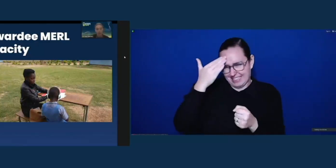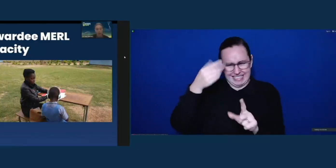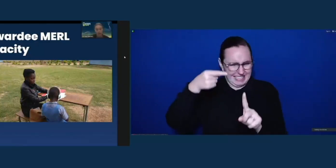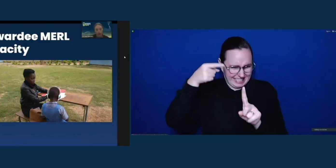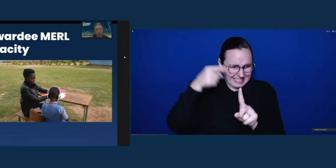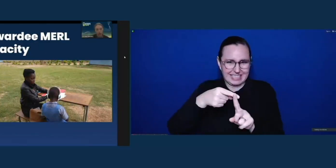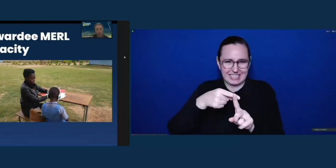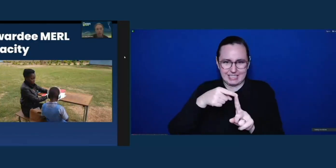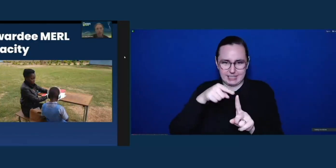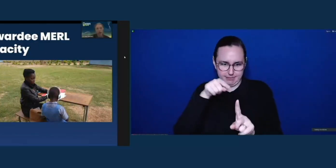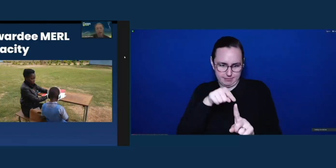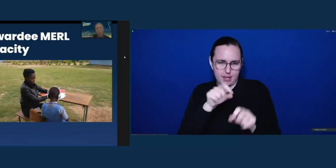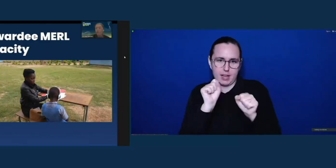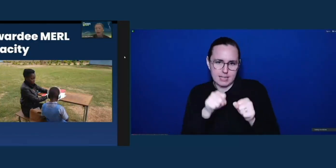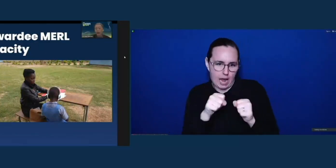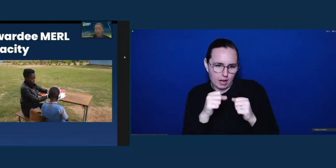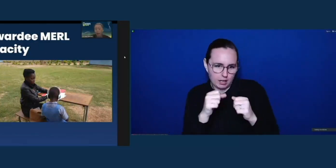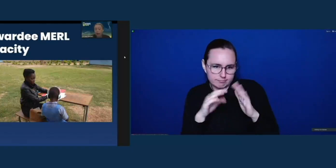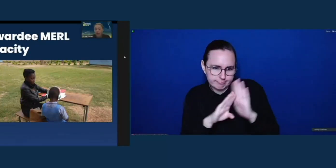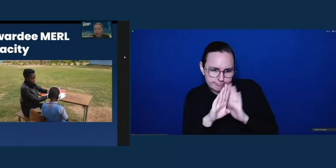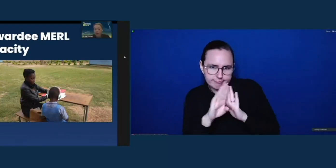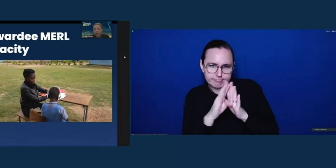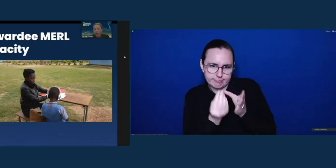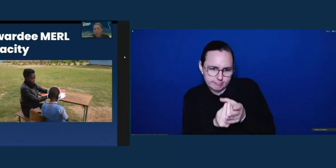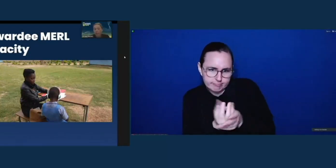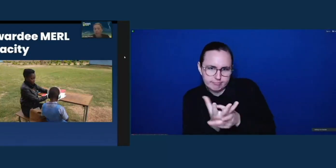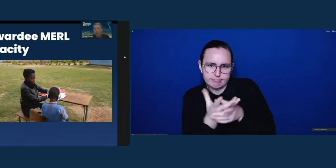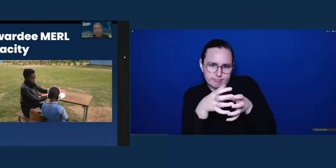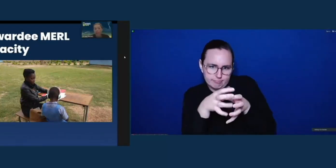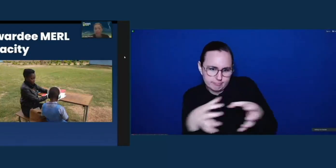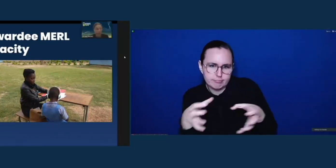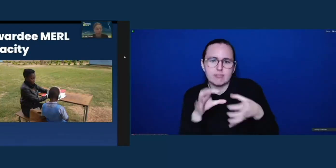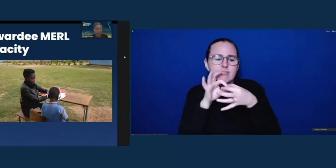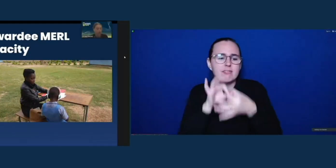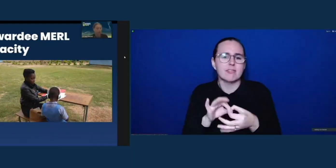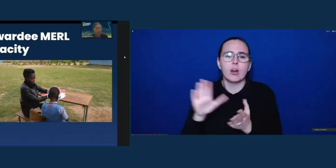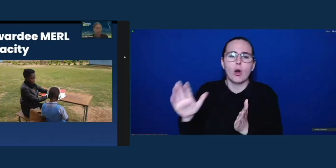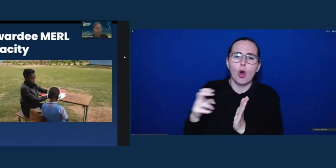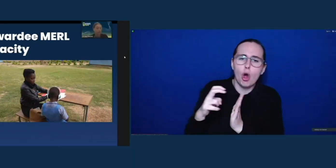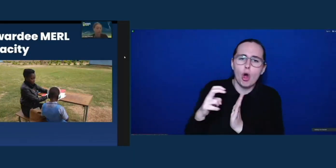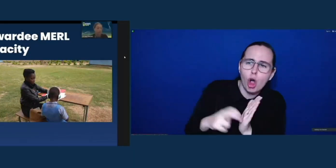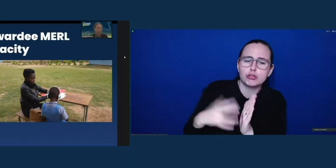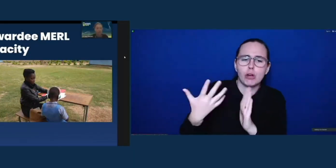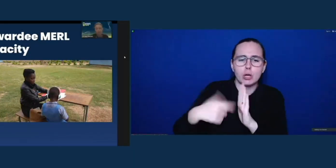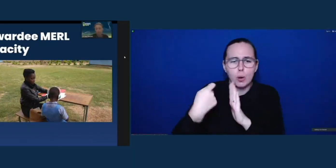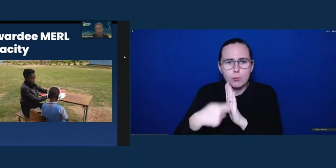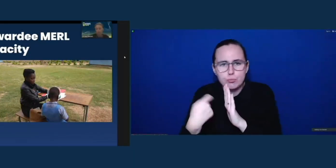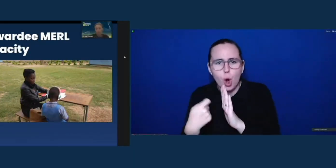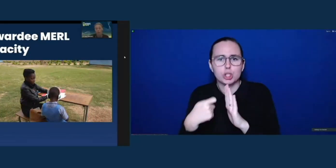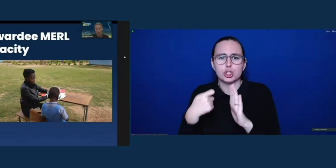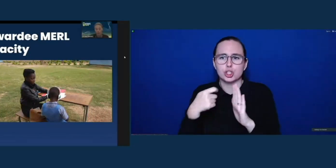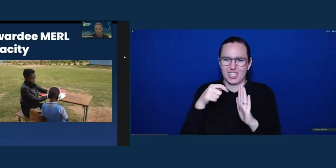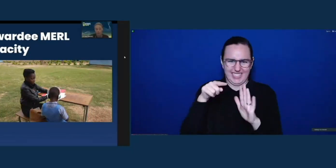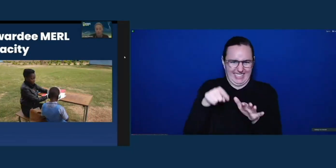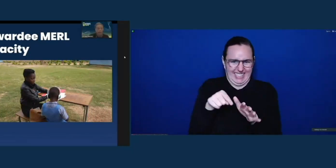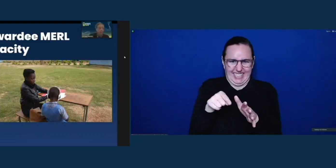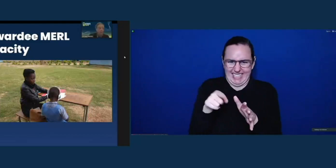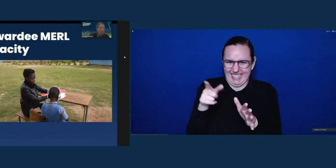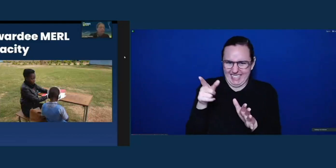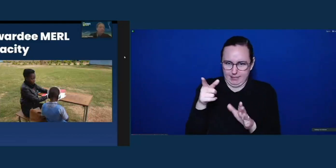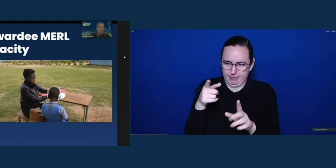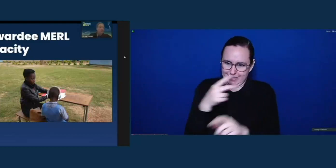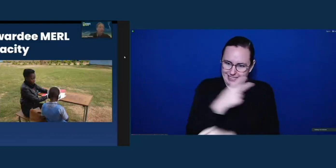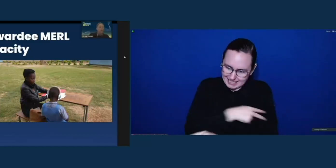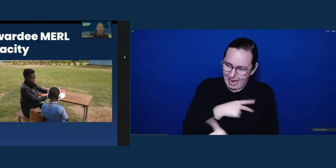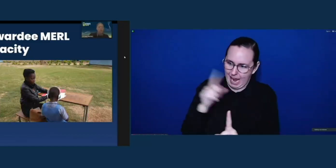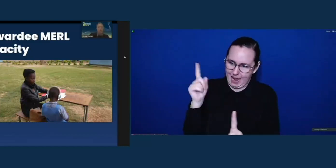awards and contracts. Without that, and based on the starting point of some of the awardees, it's